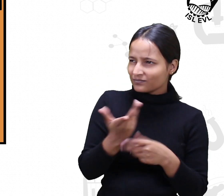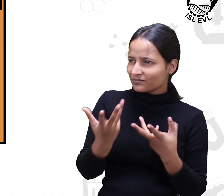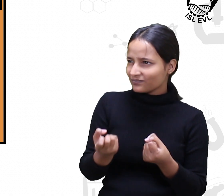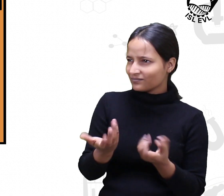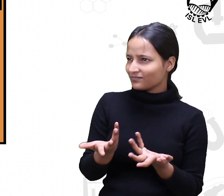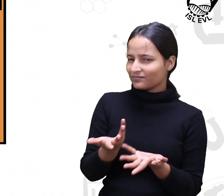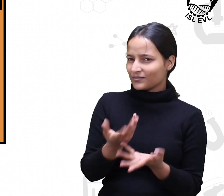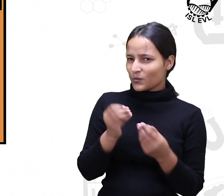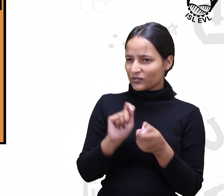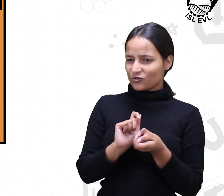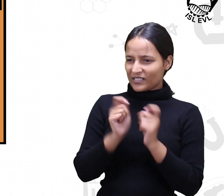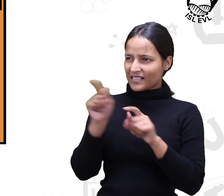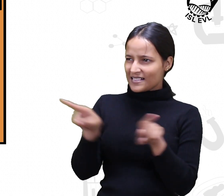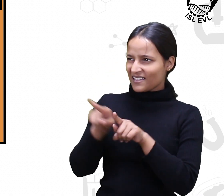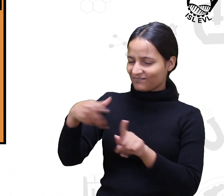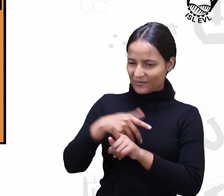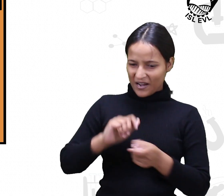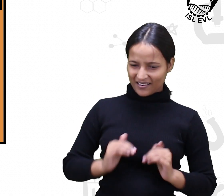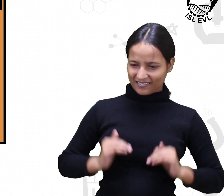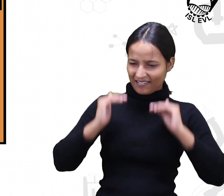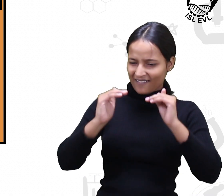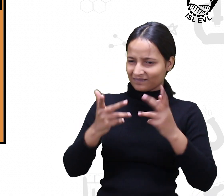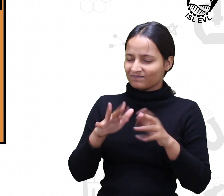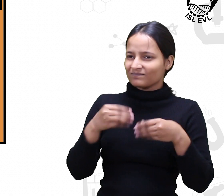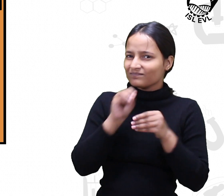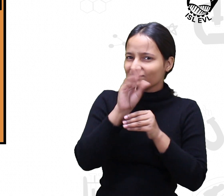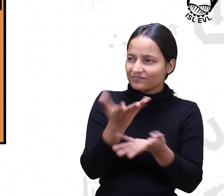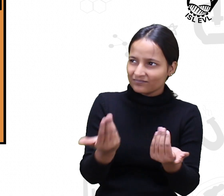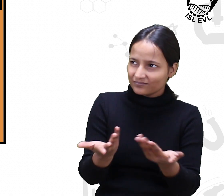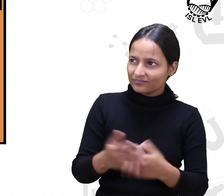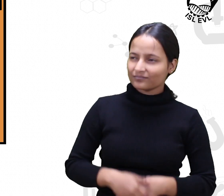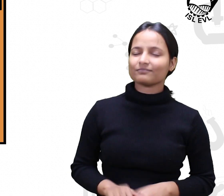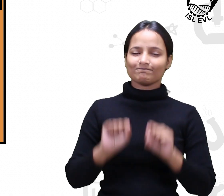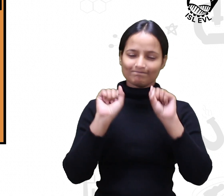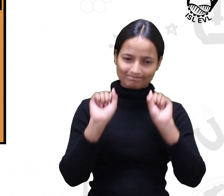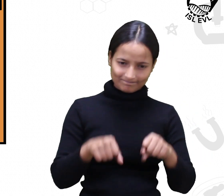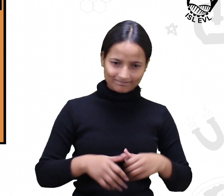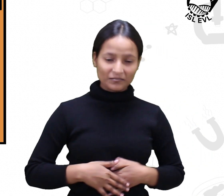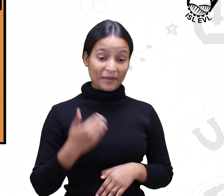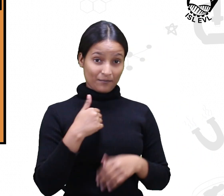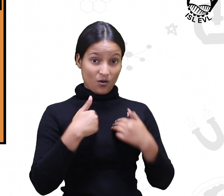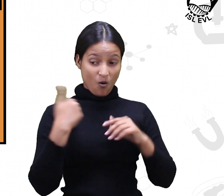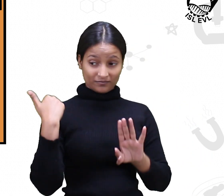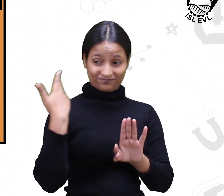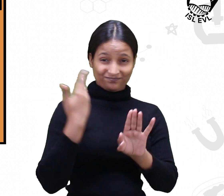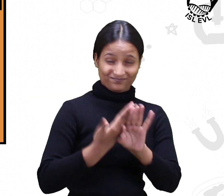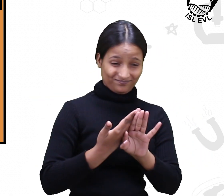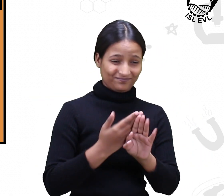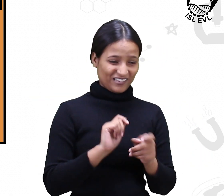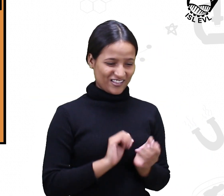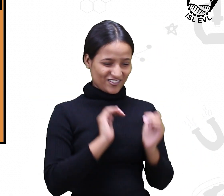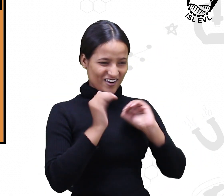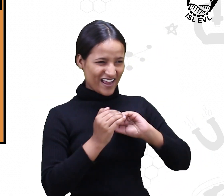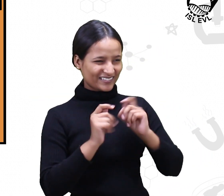say a high schooler, who is at the brink of making a similar kind of transition in their life? Based on my